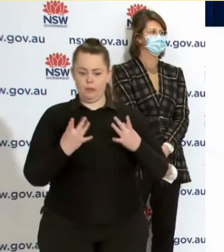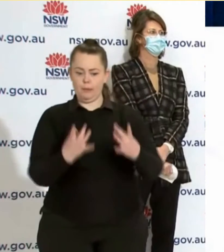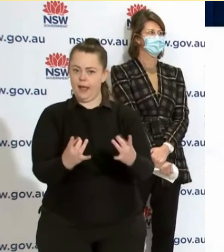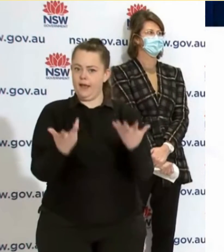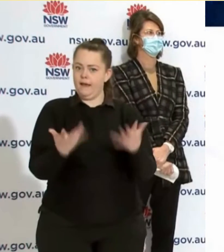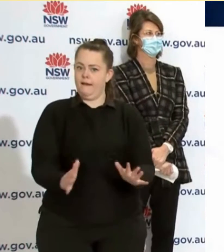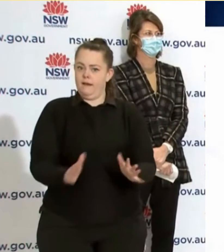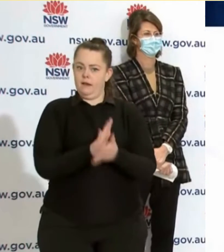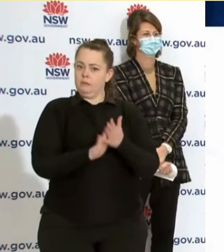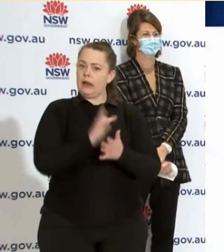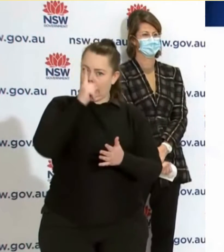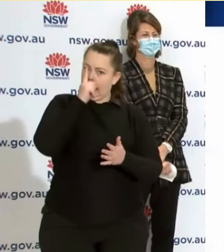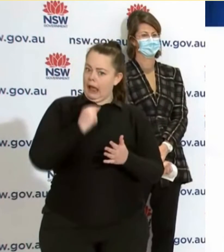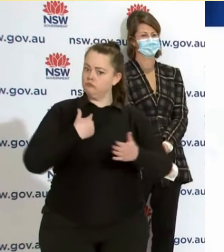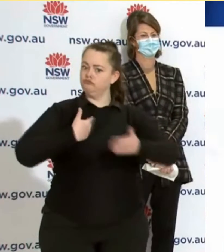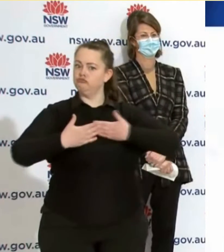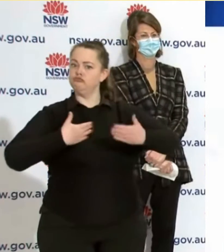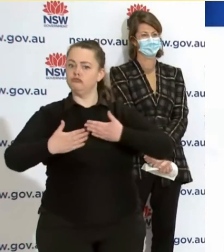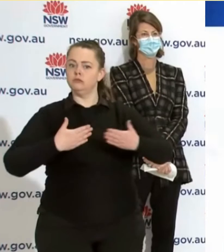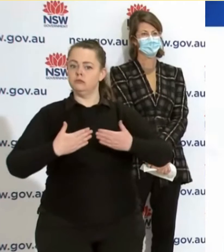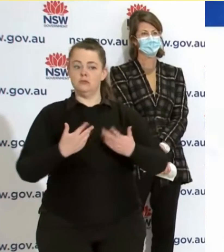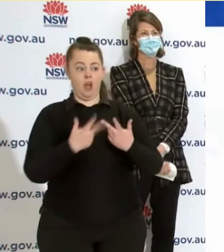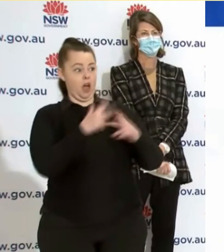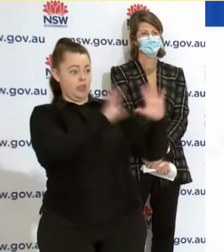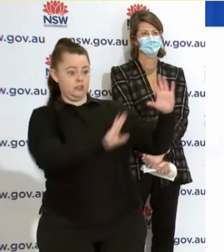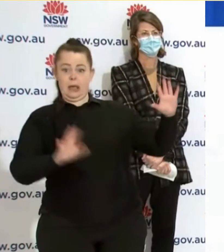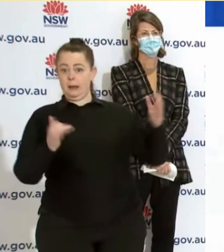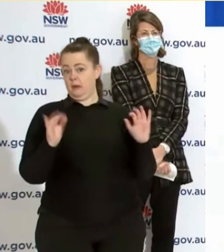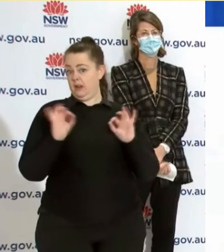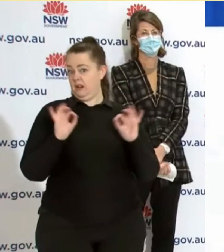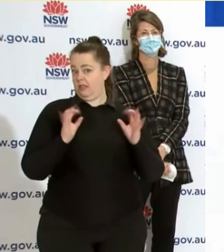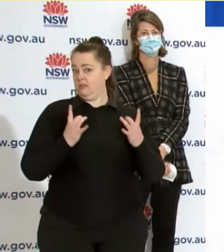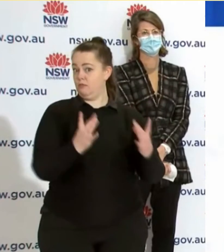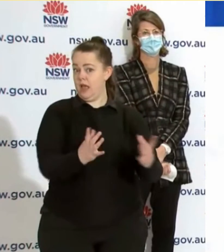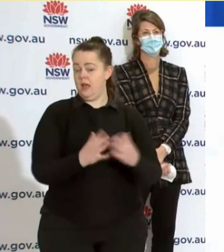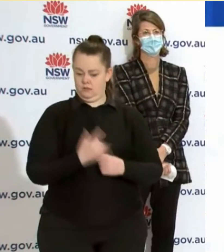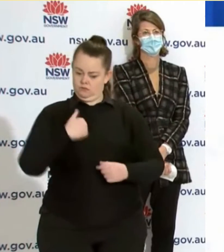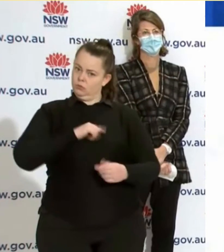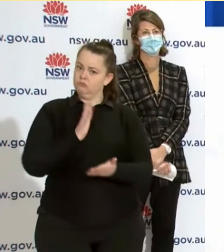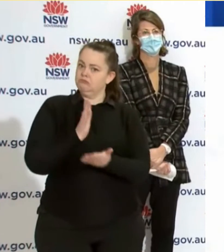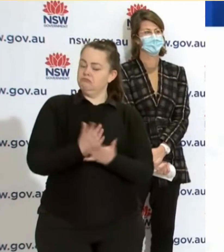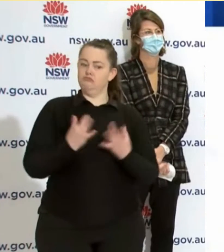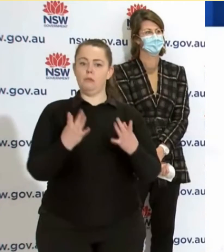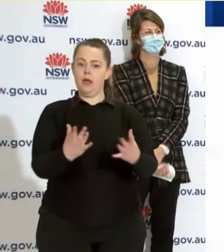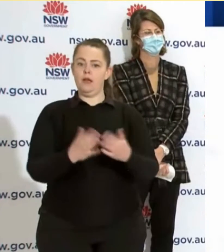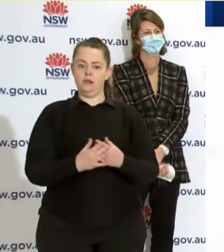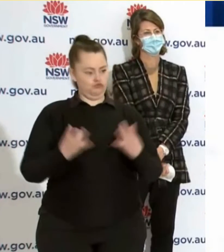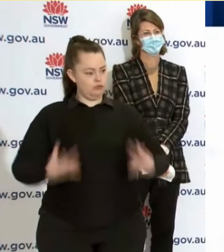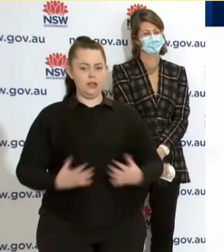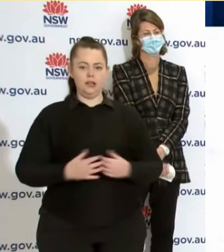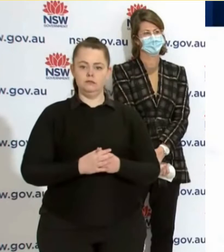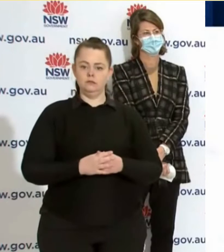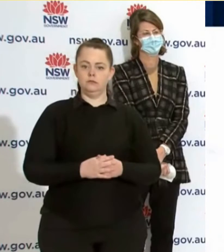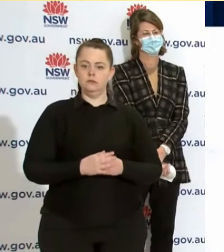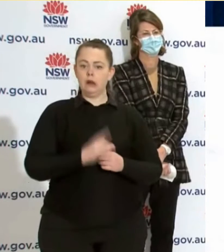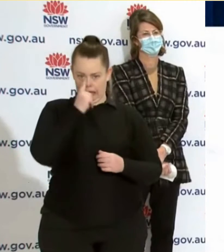at all. So when they open at 80%, they're going to have to make sure they've got capacity and are ready to deal with these issues. But I will ask Dr. Chant just